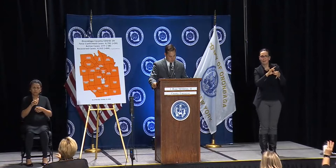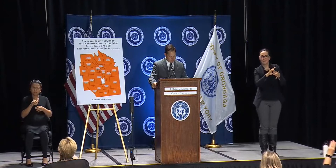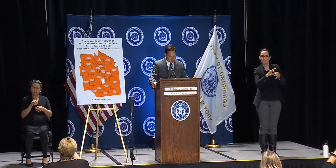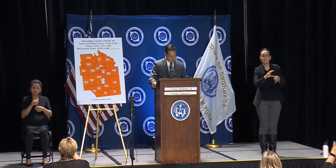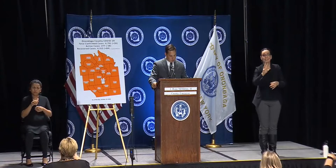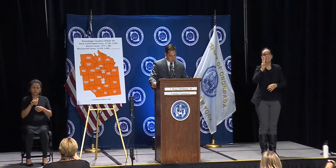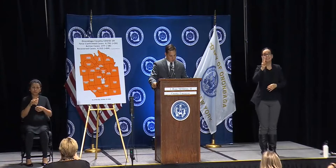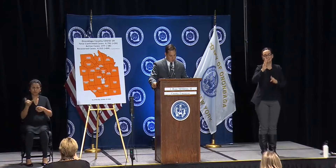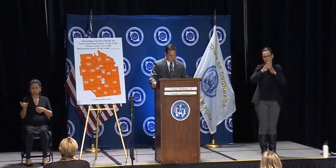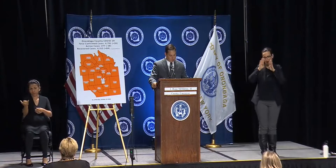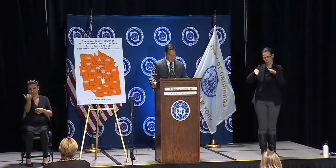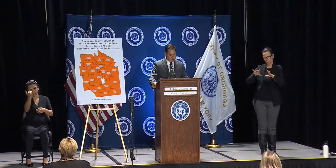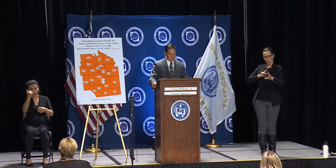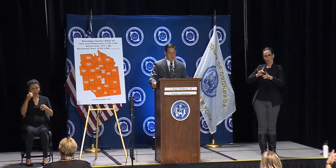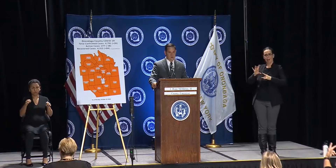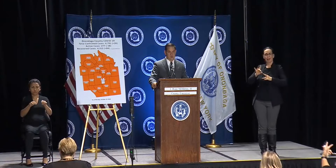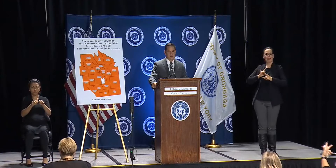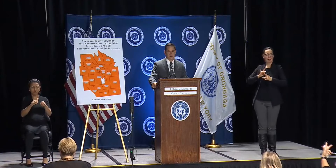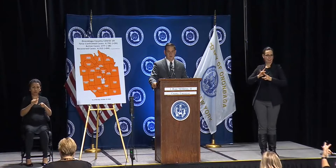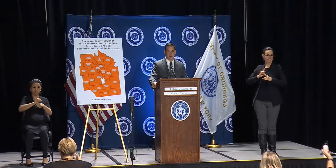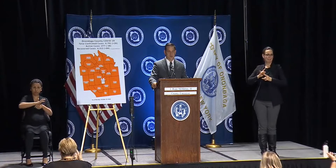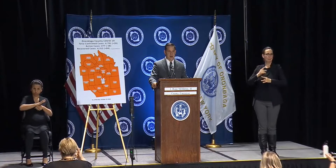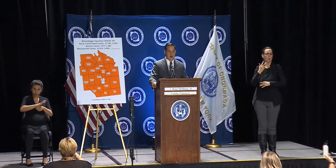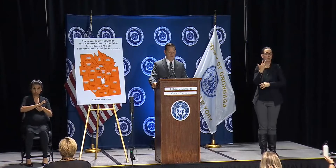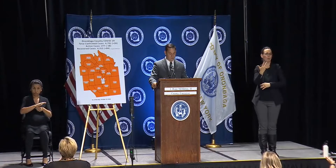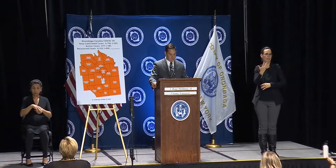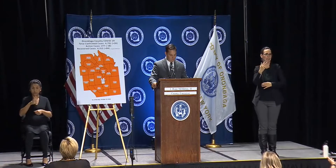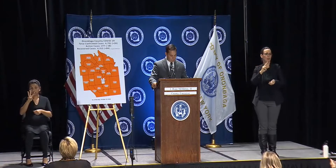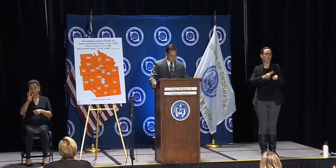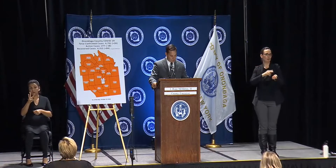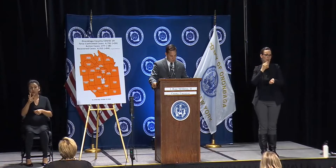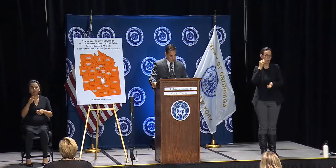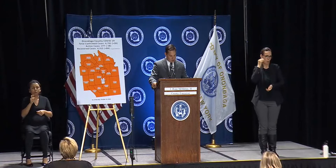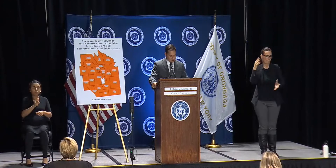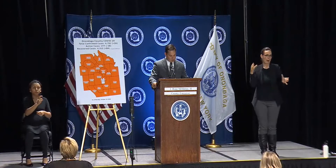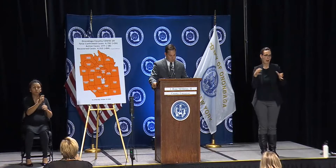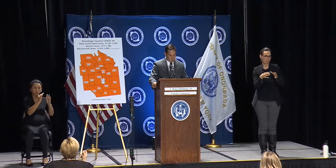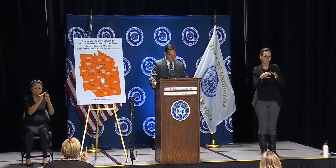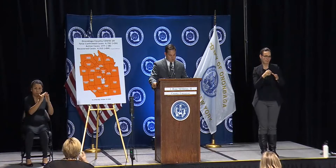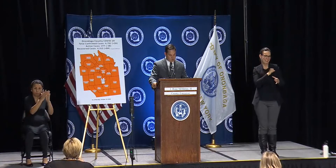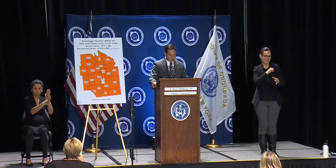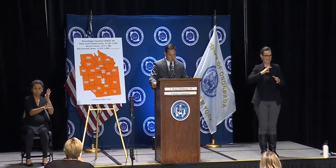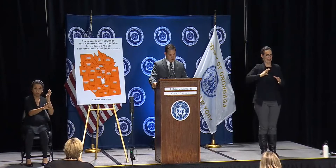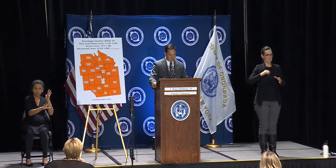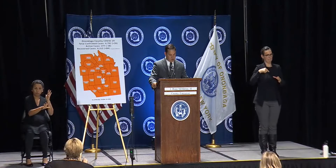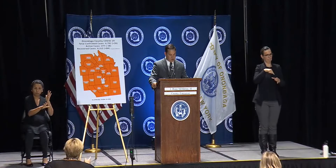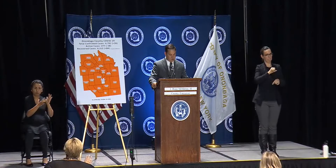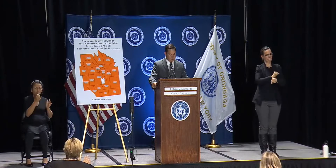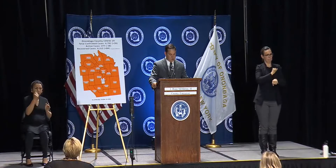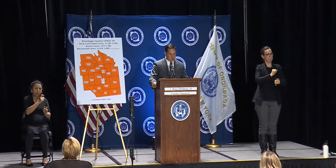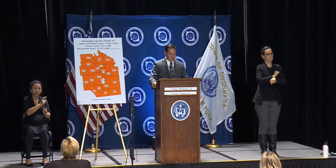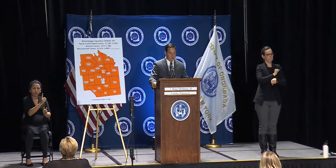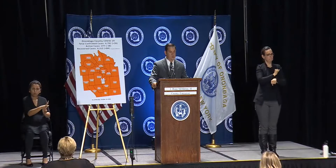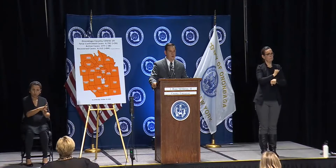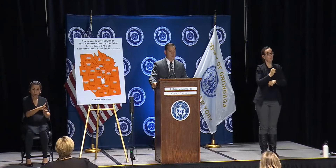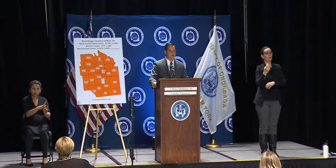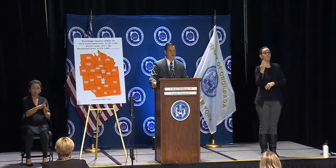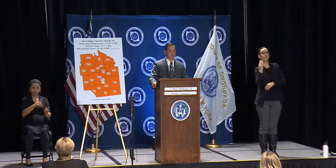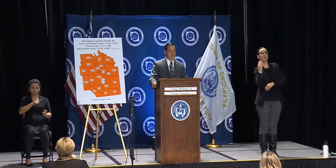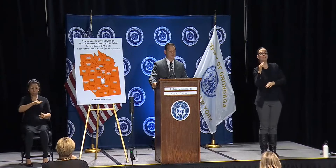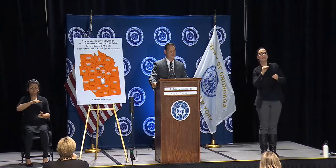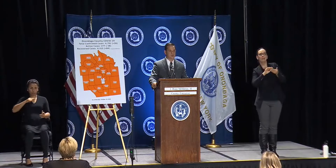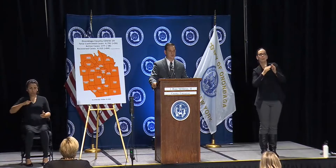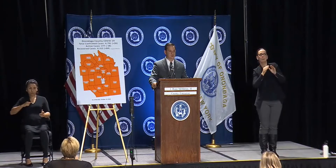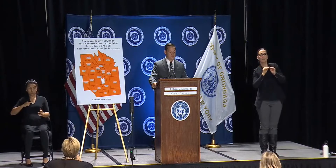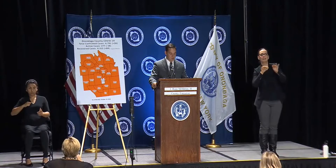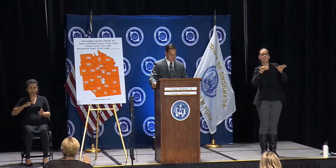contacts, 3 senior facilities, those are staff, and 14 community spread, of which we know the